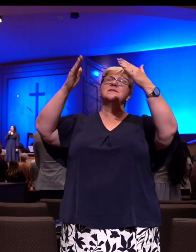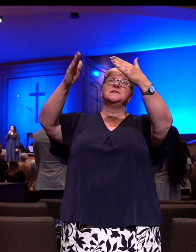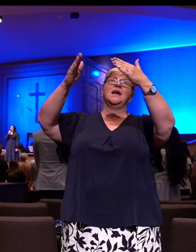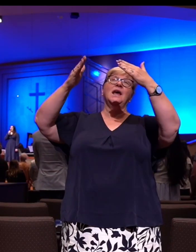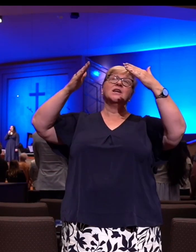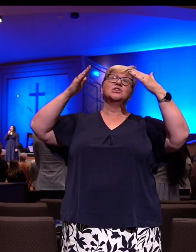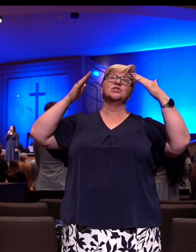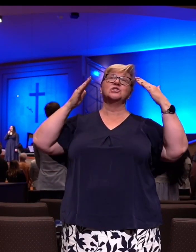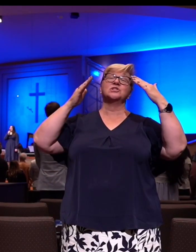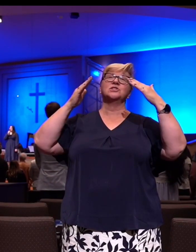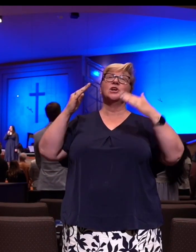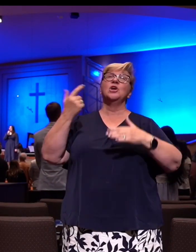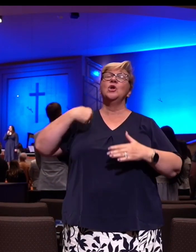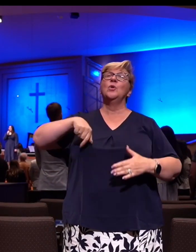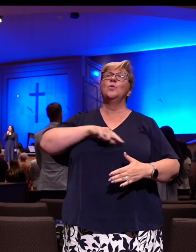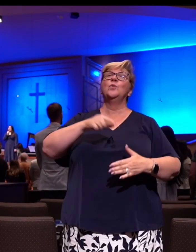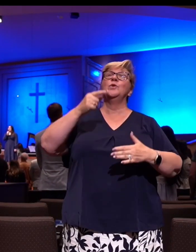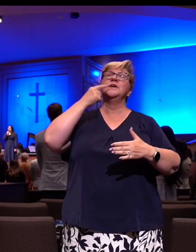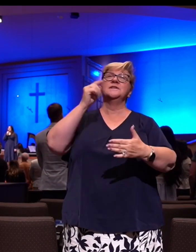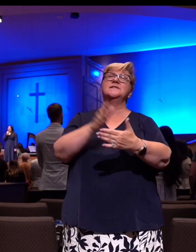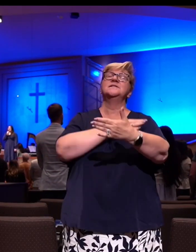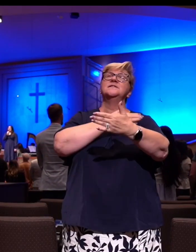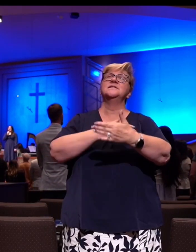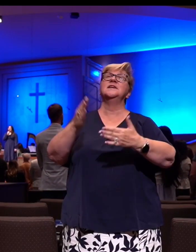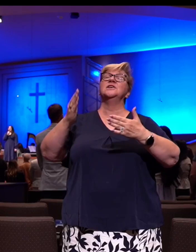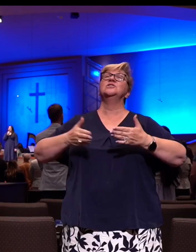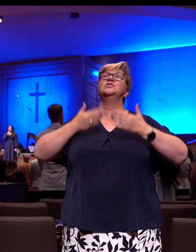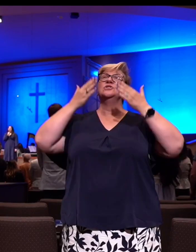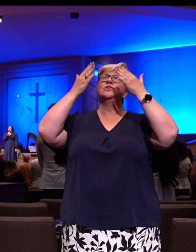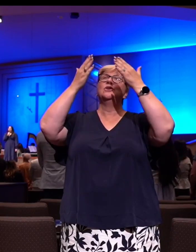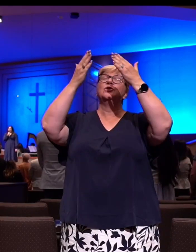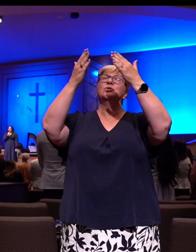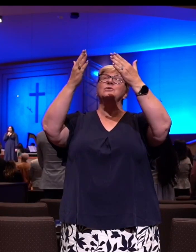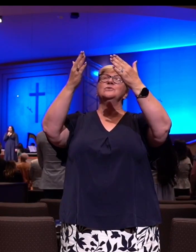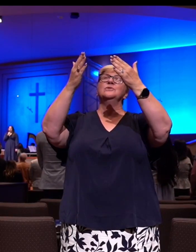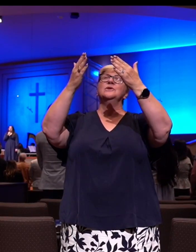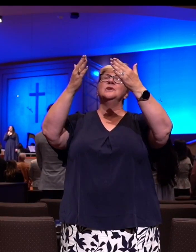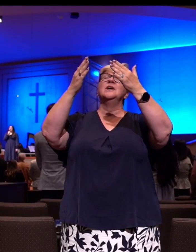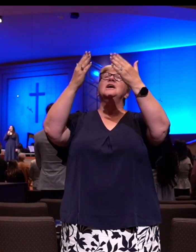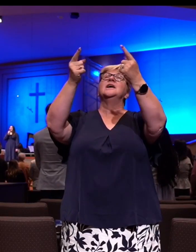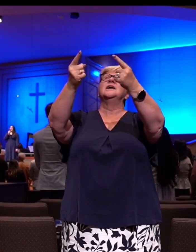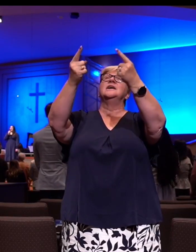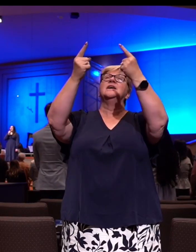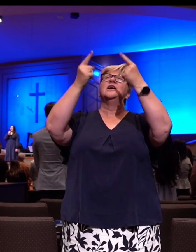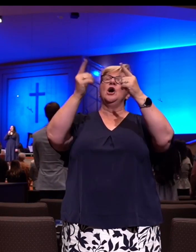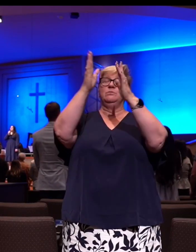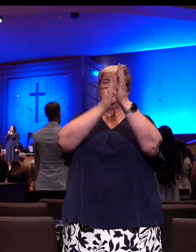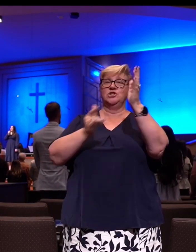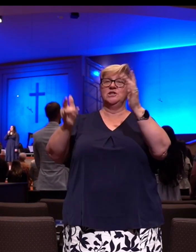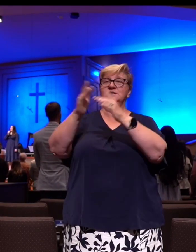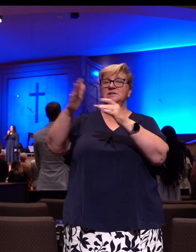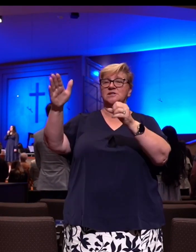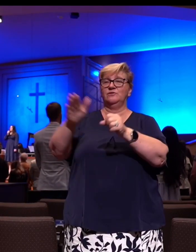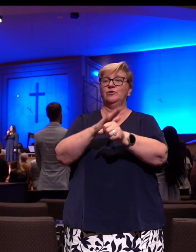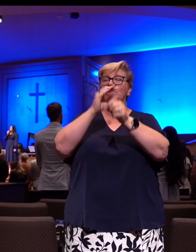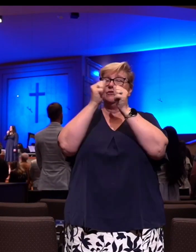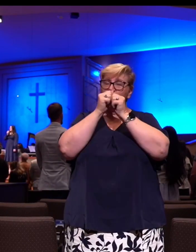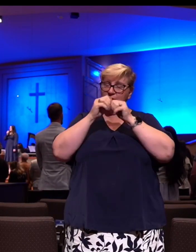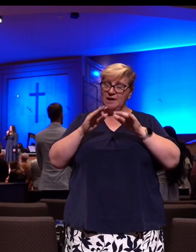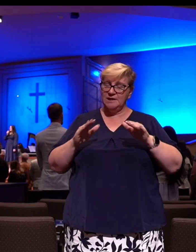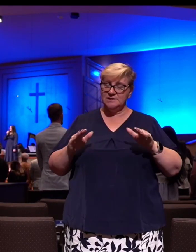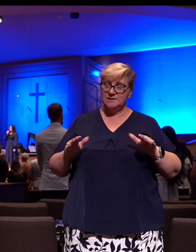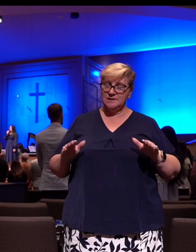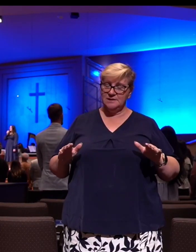your cry, to you we sing. Come thou fount of our